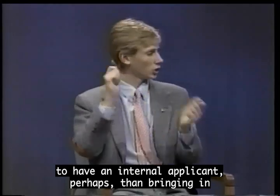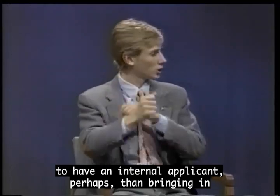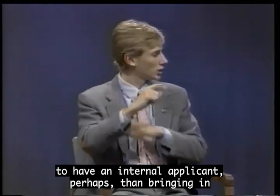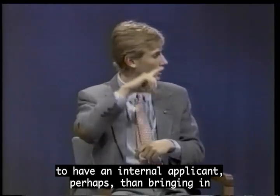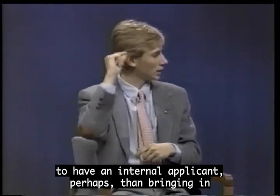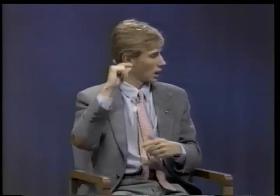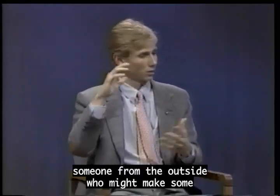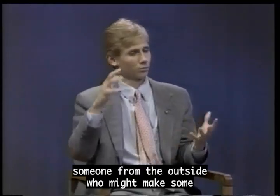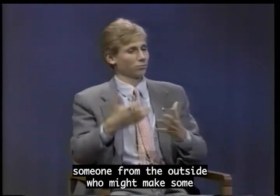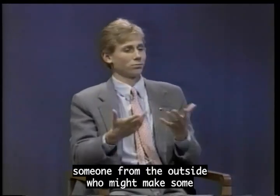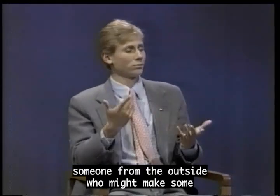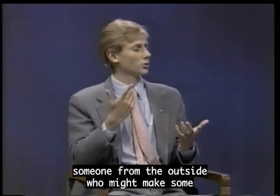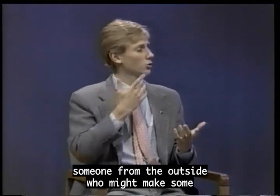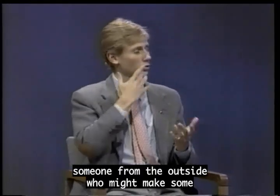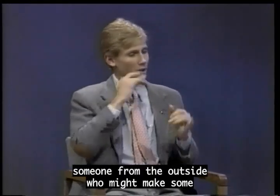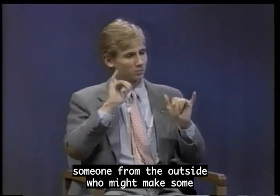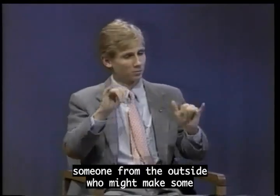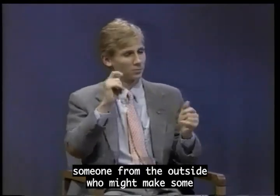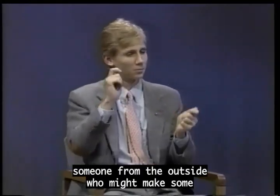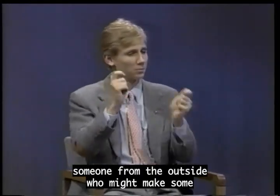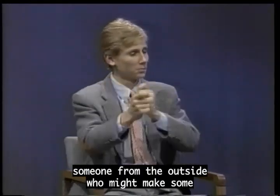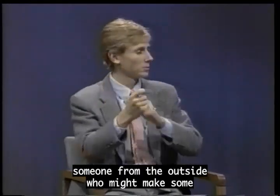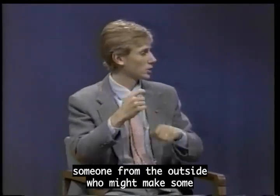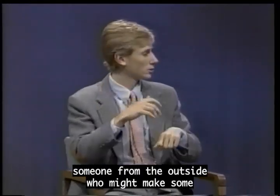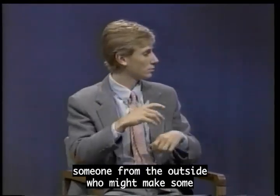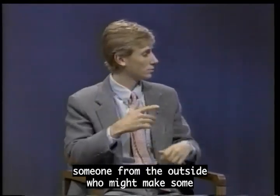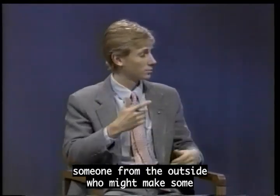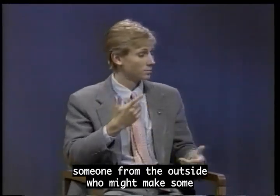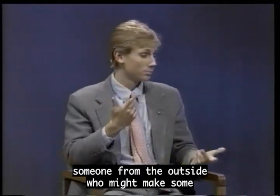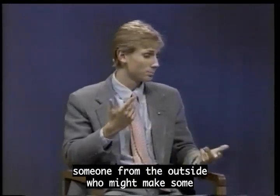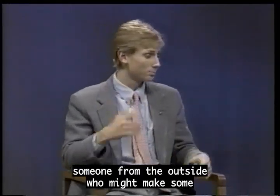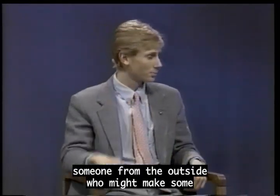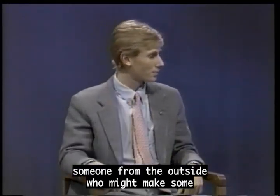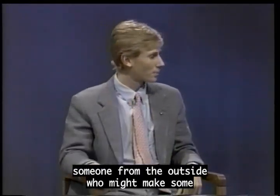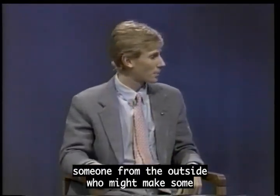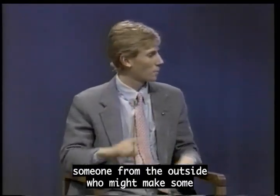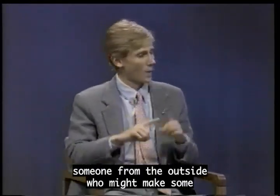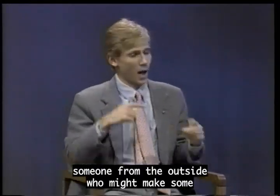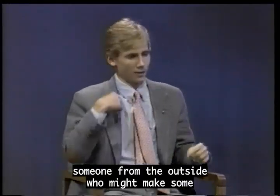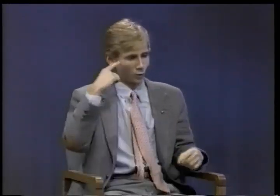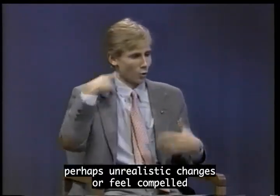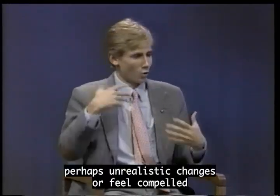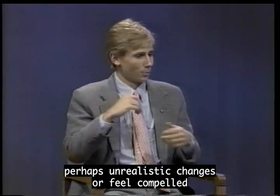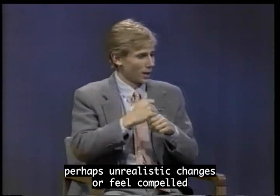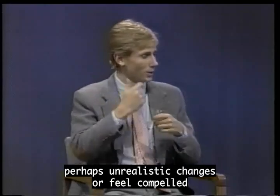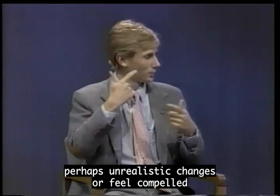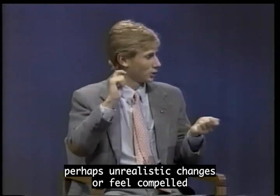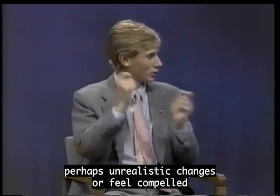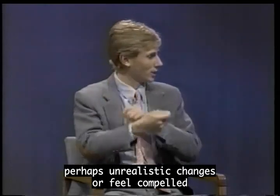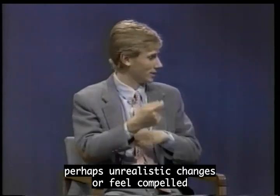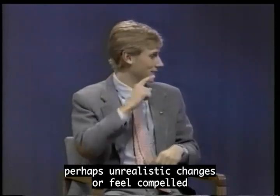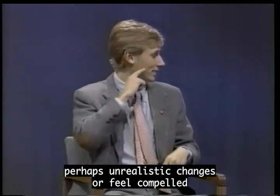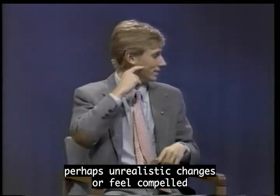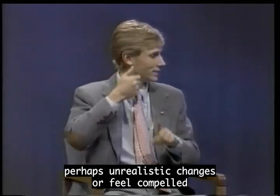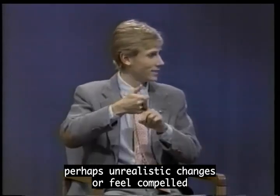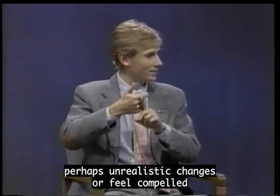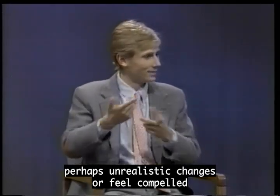outside who might make some, perhaps, unrealistic changes or feel compelled to make some big changes real